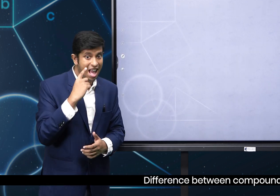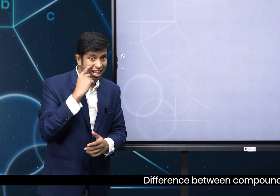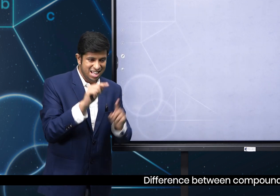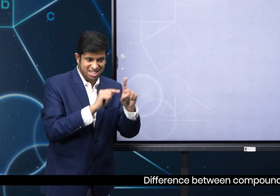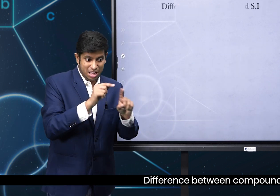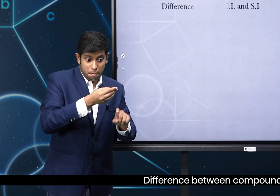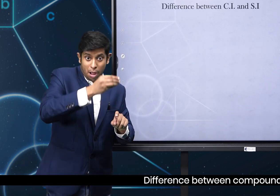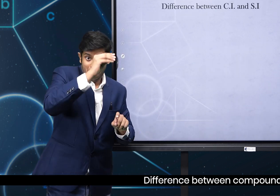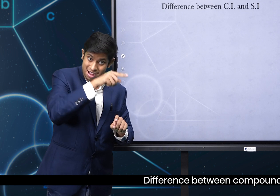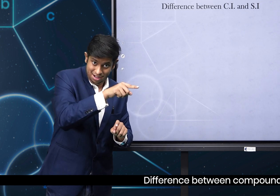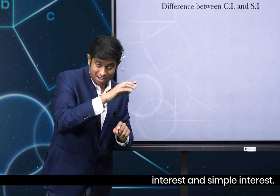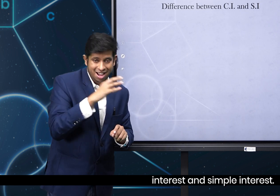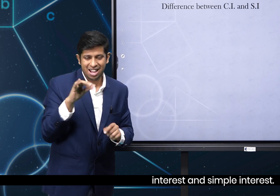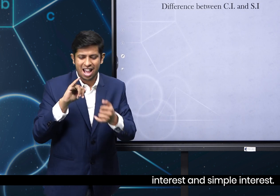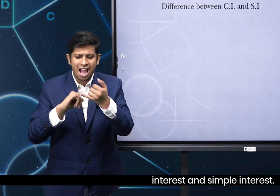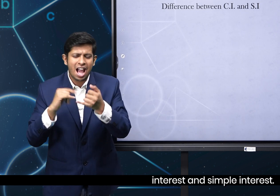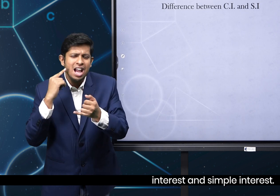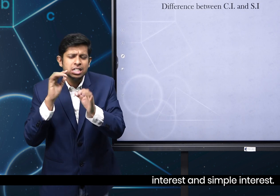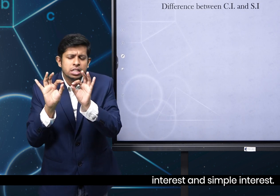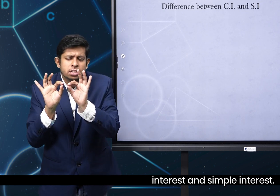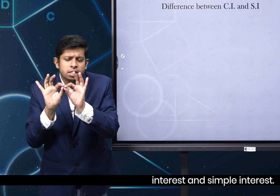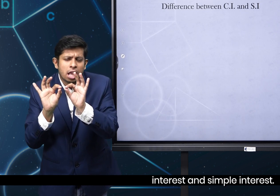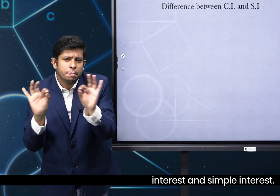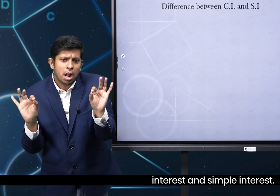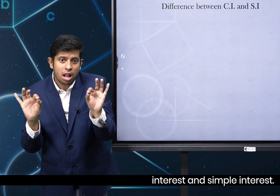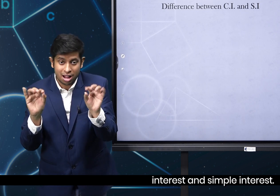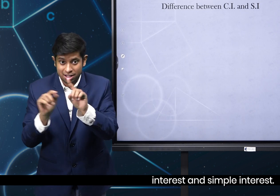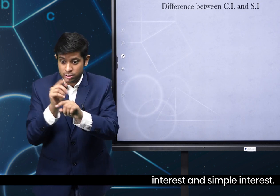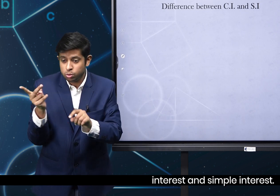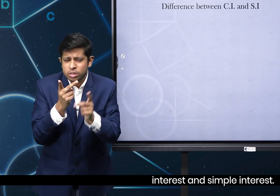Difference between compound interest and simple interest.